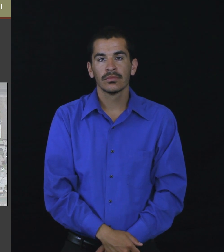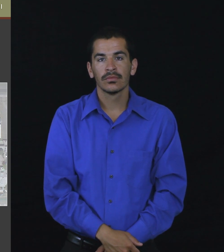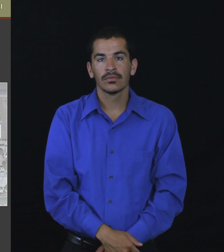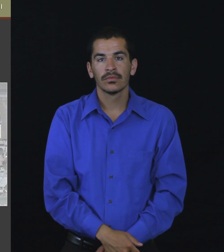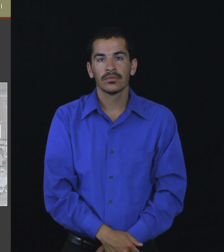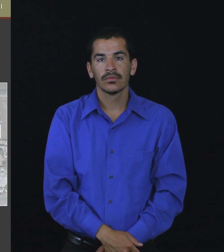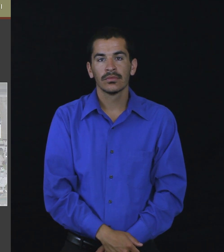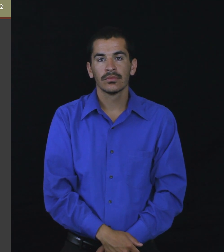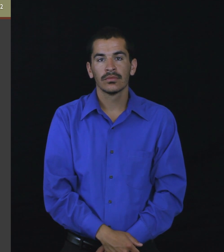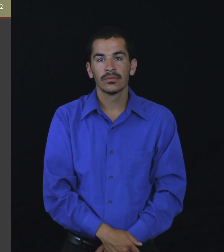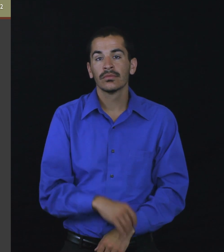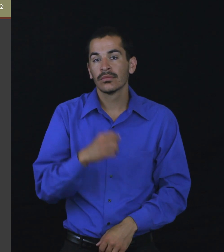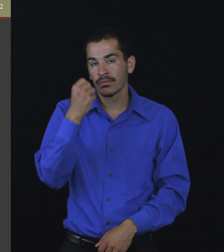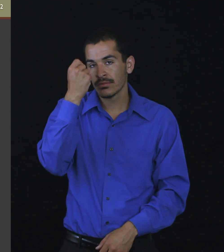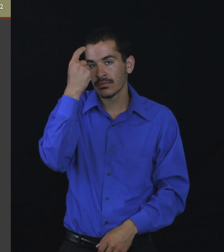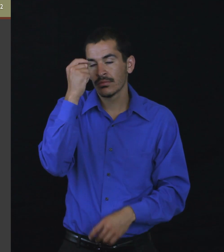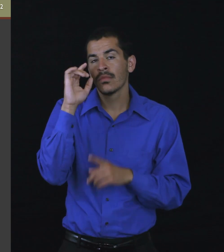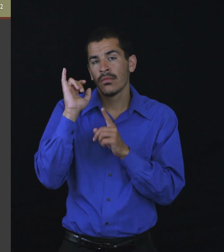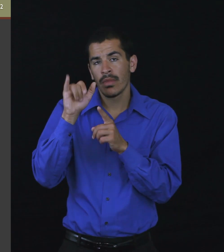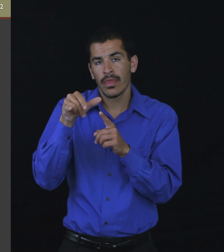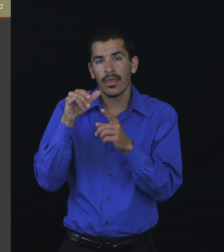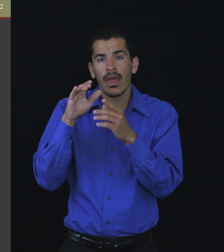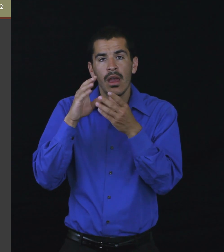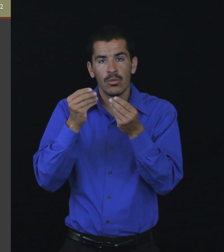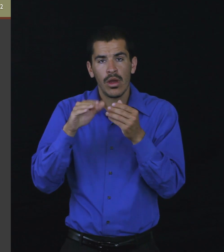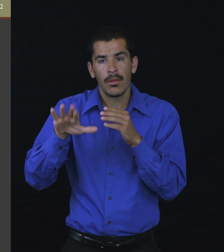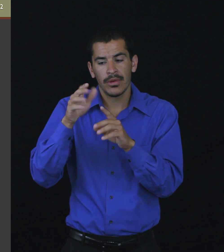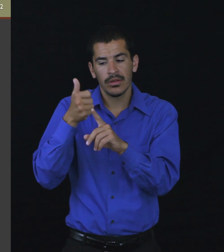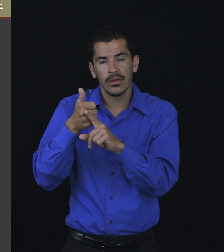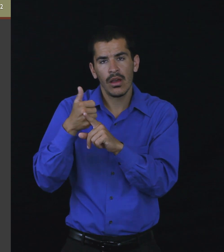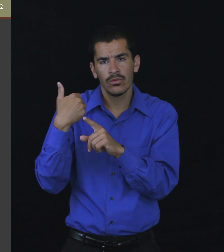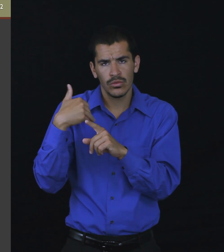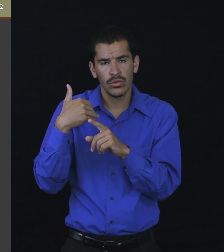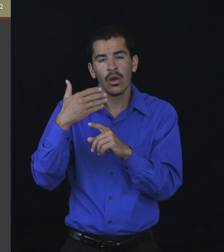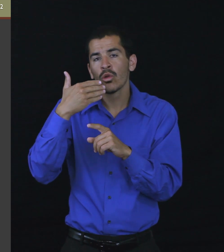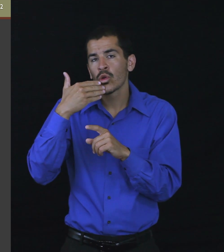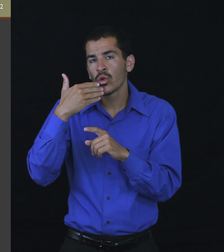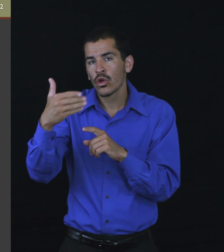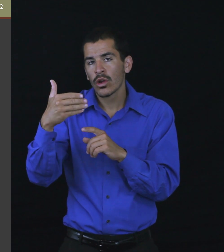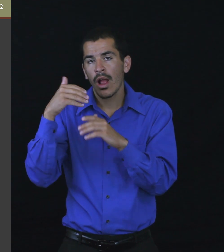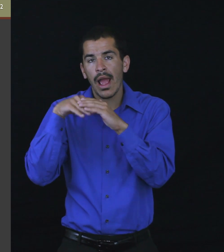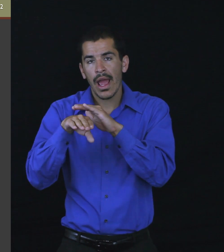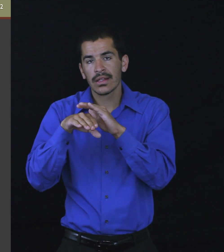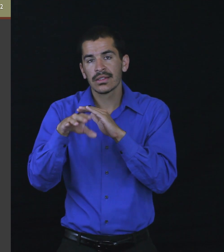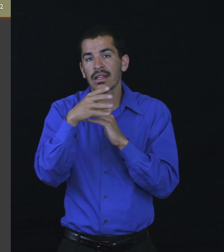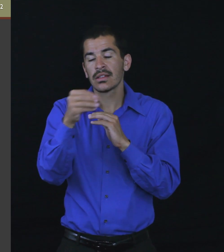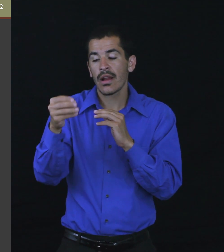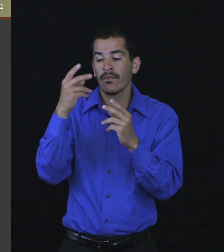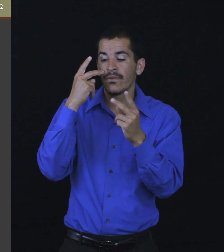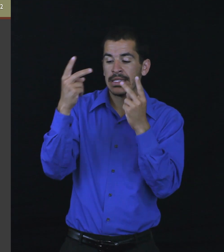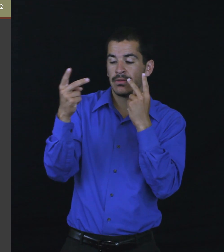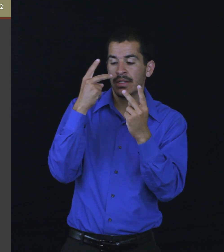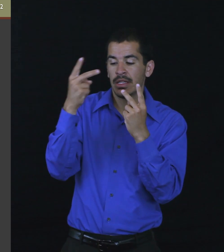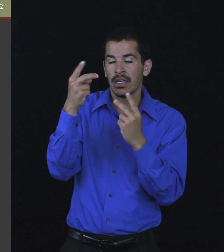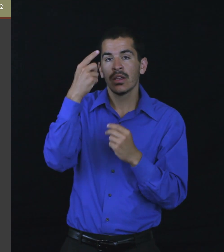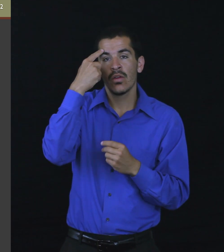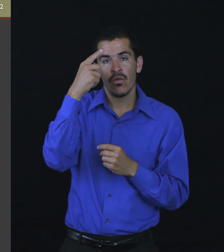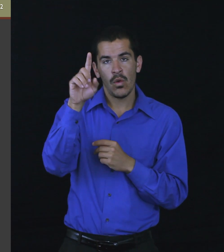This property has good access and visibility for a DCC headquarters.